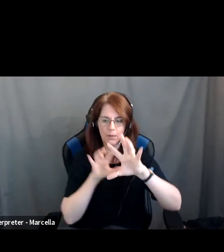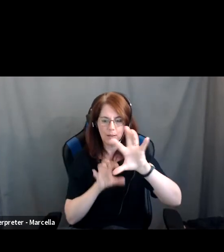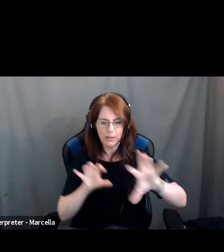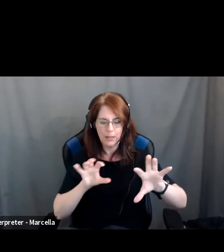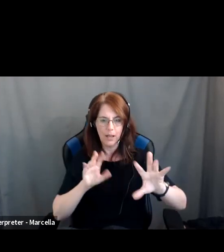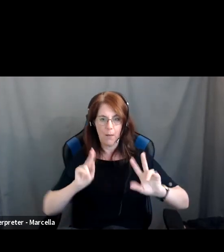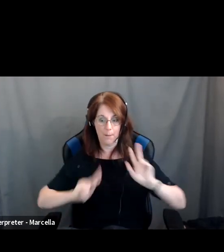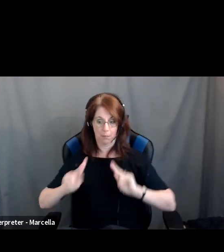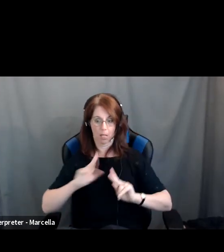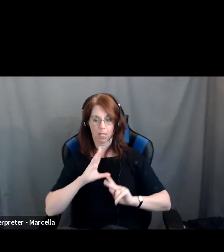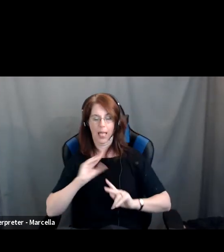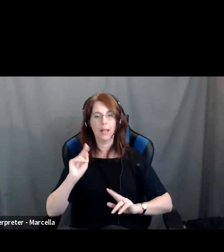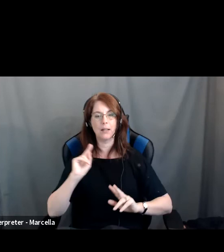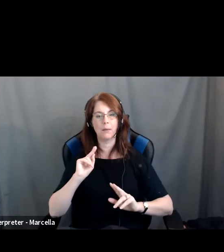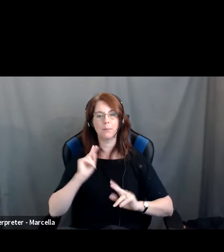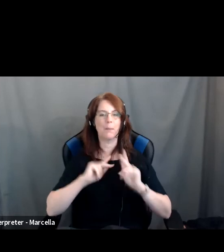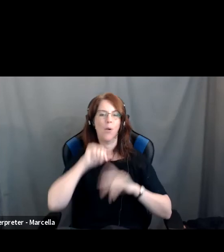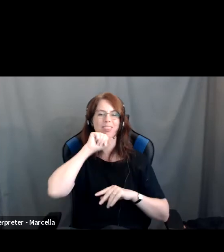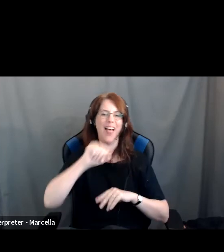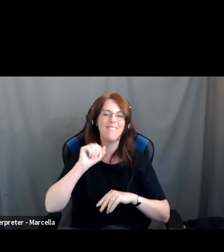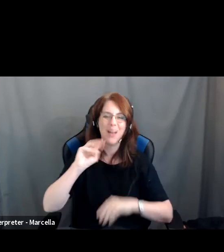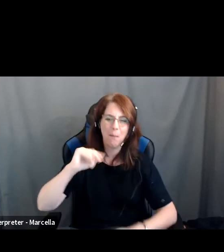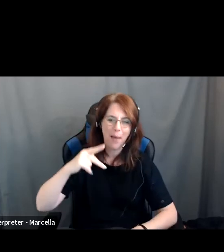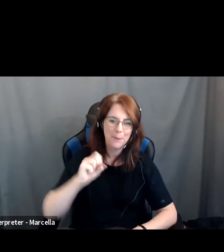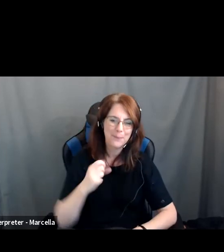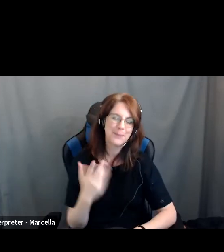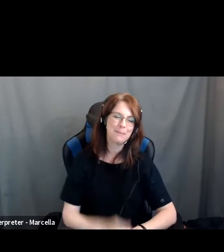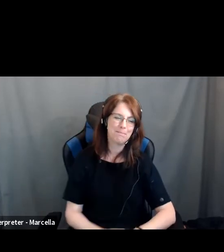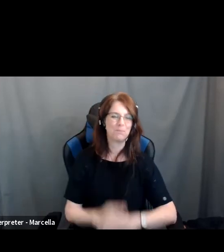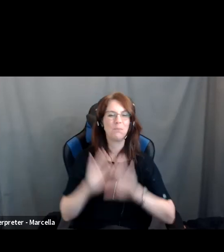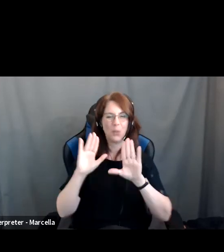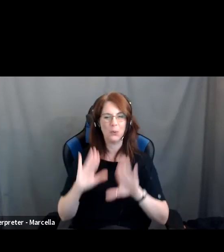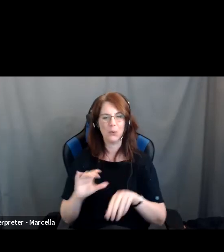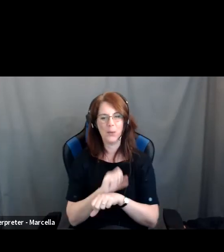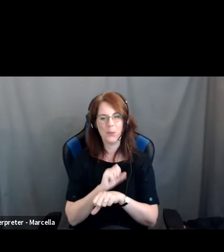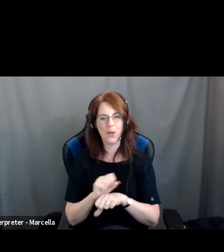people love the maps. So great work.